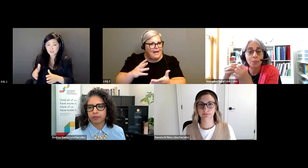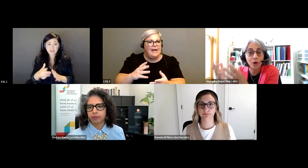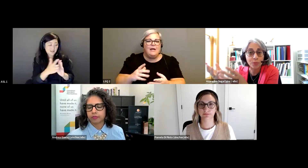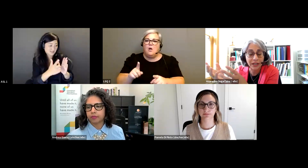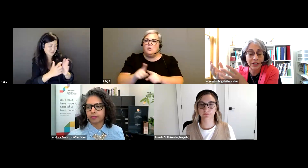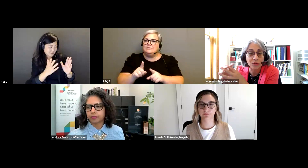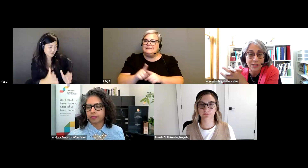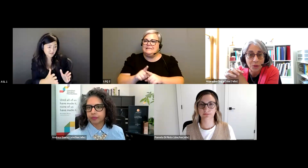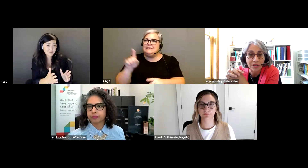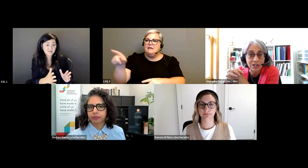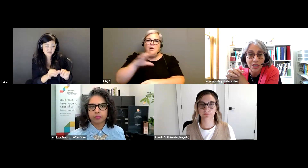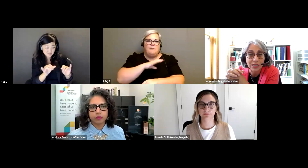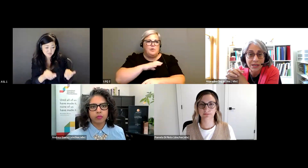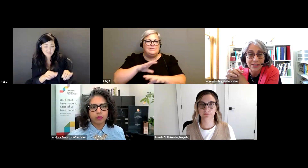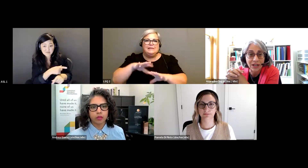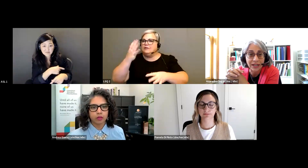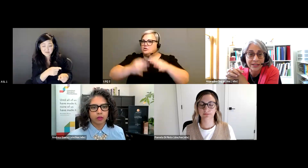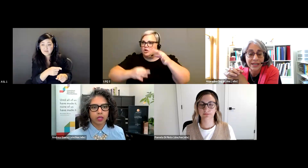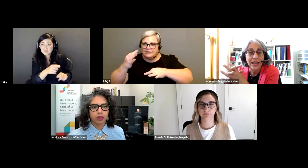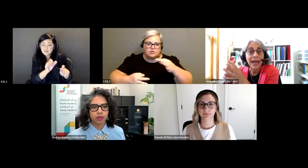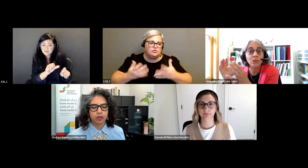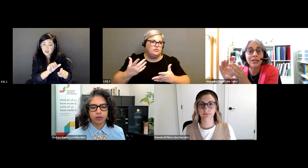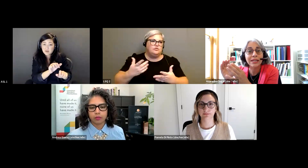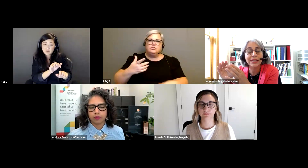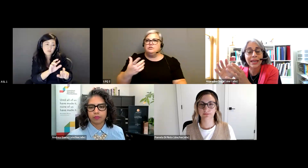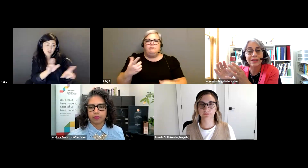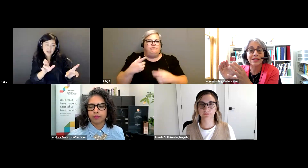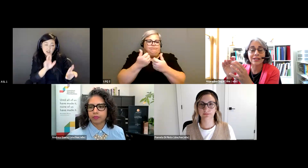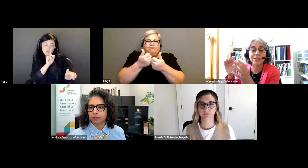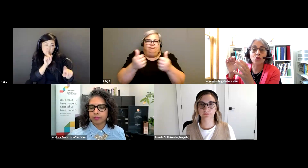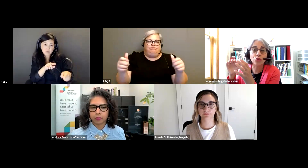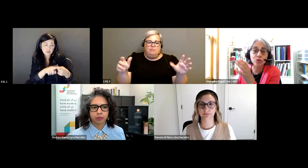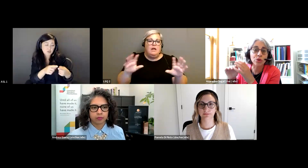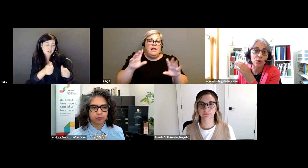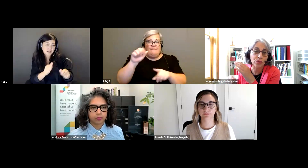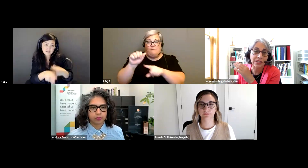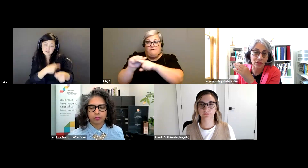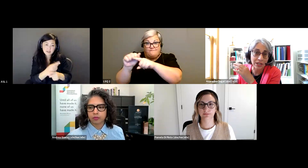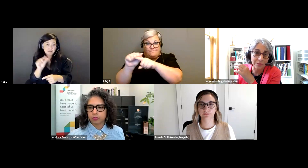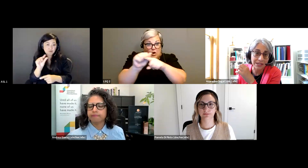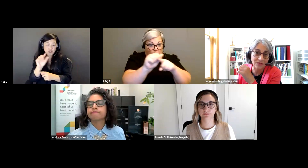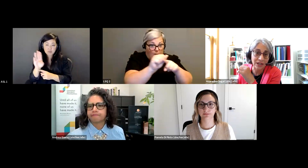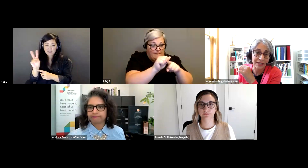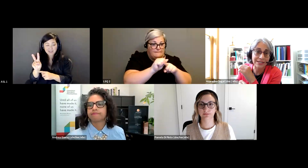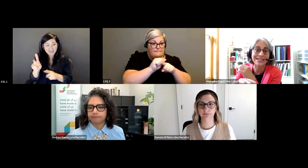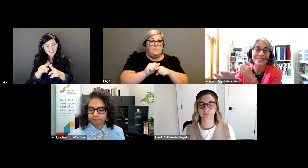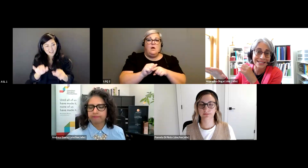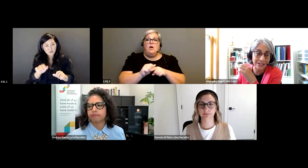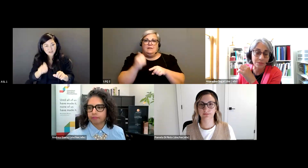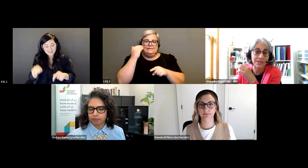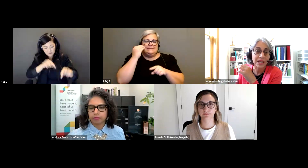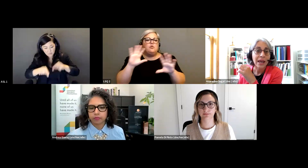to appropriately respond to gender-based violence. And we need to get to the root causes of gender-based violence,